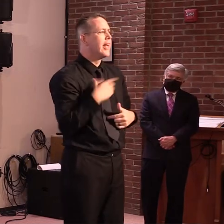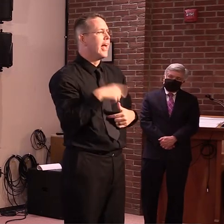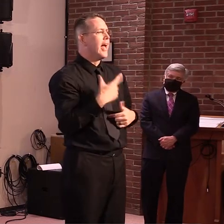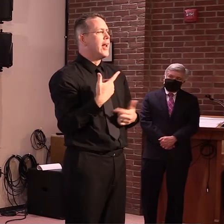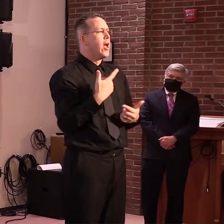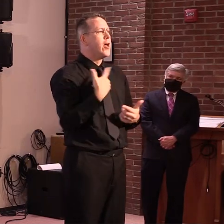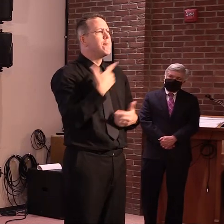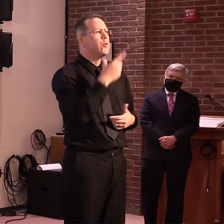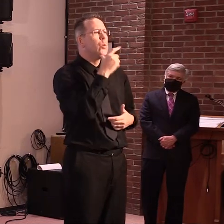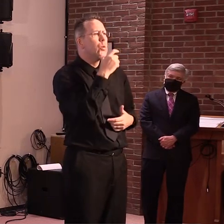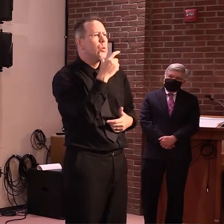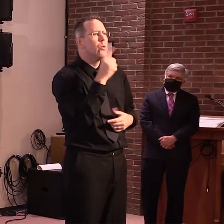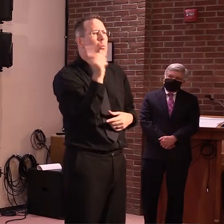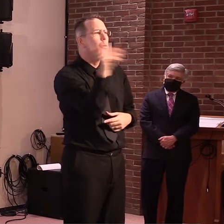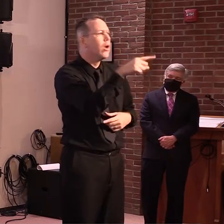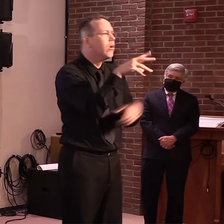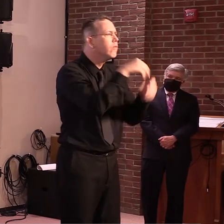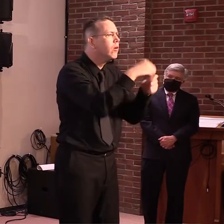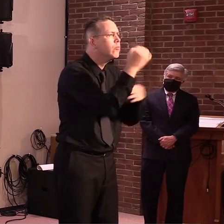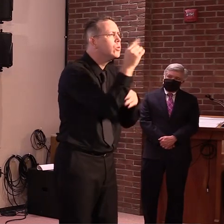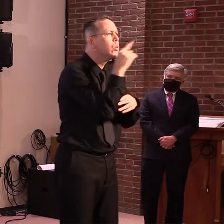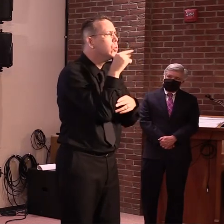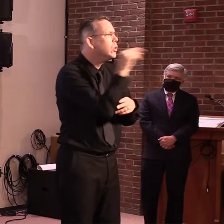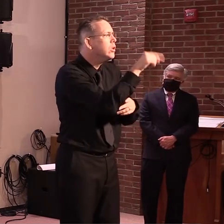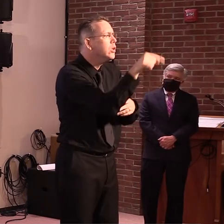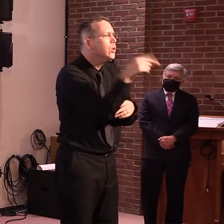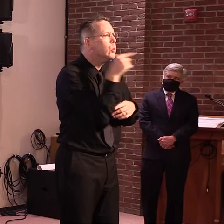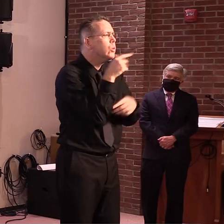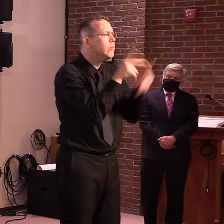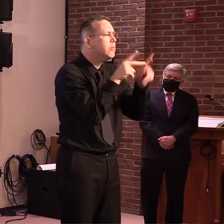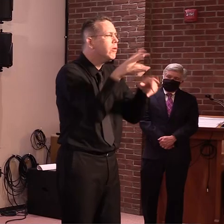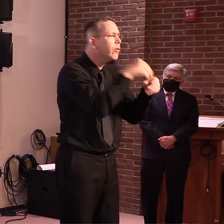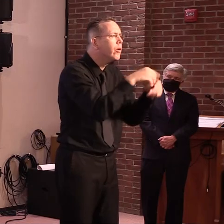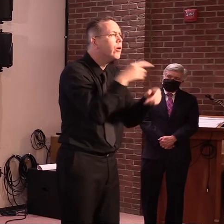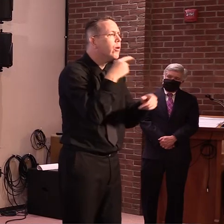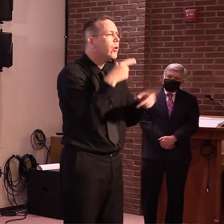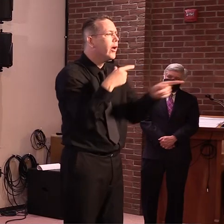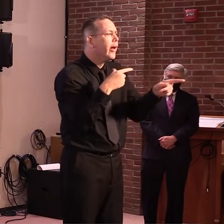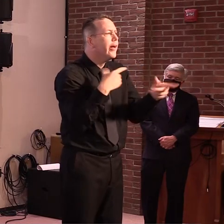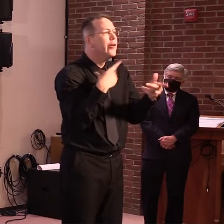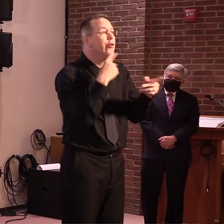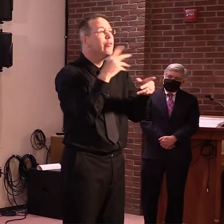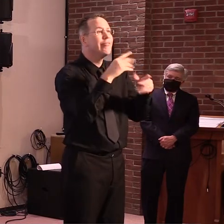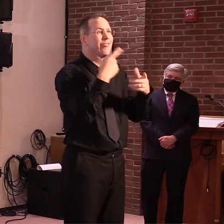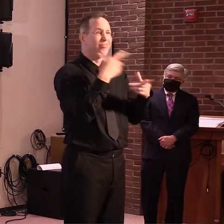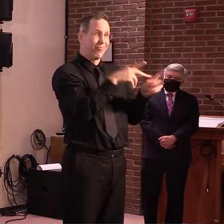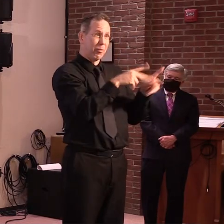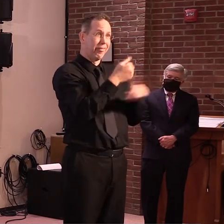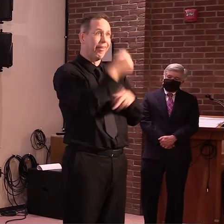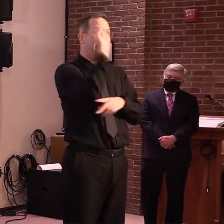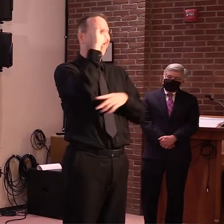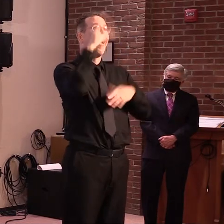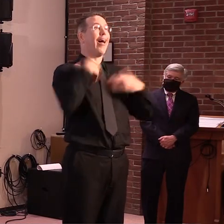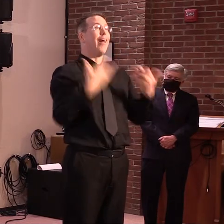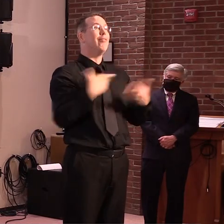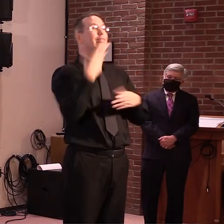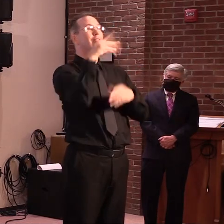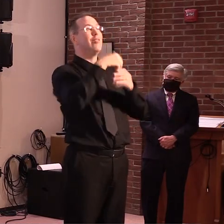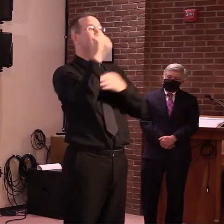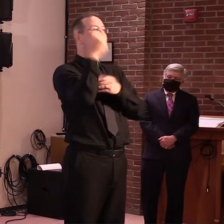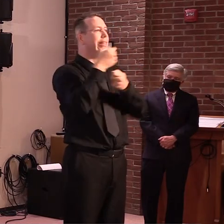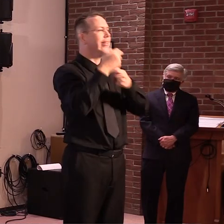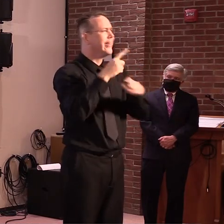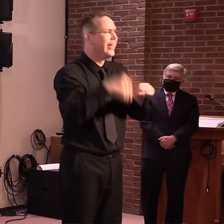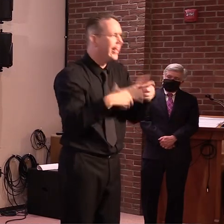and often it grows very organically. But I think we can keep getting the message out, both locally